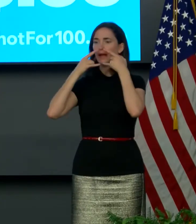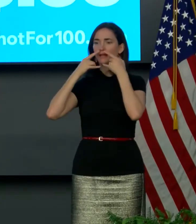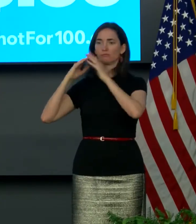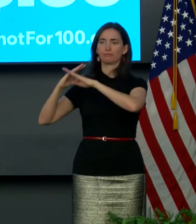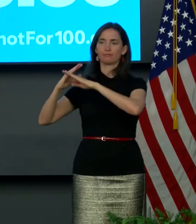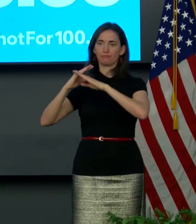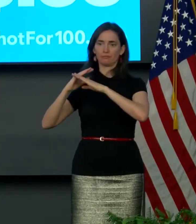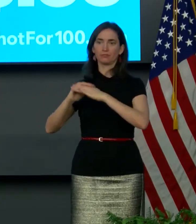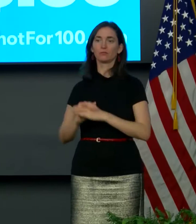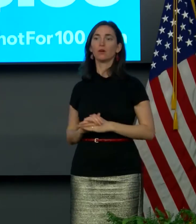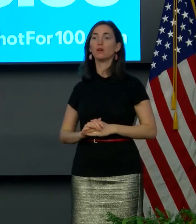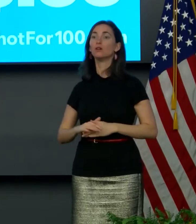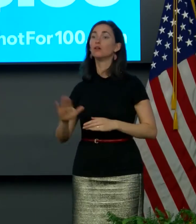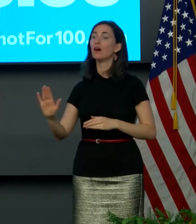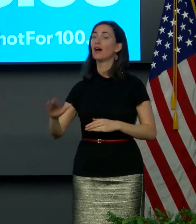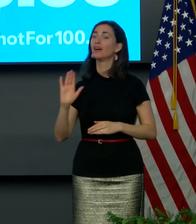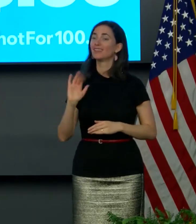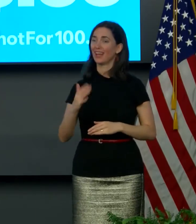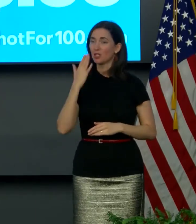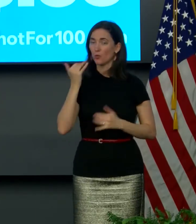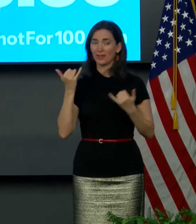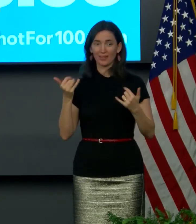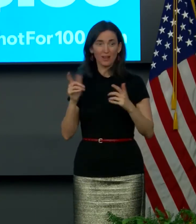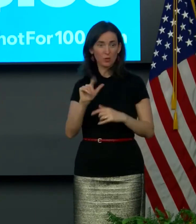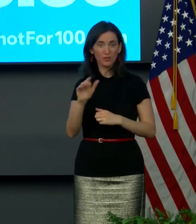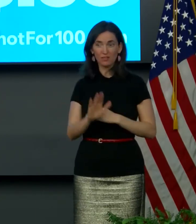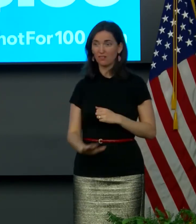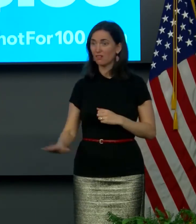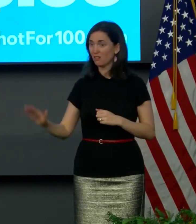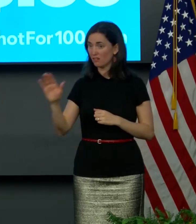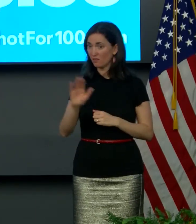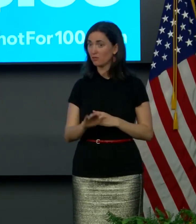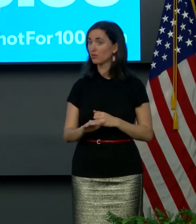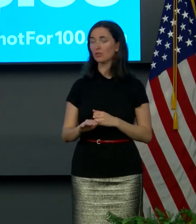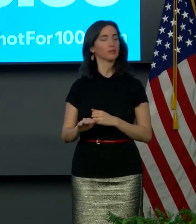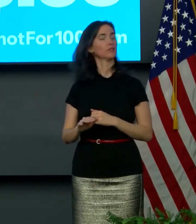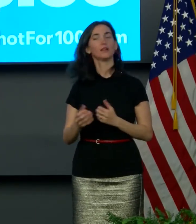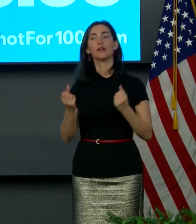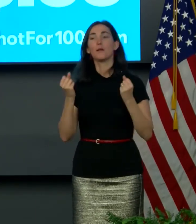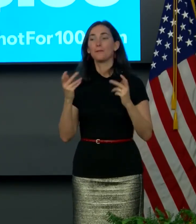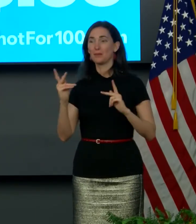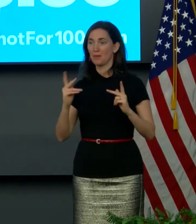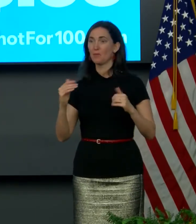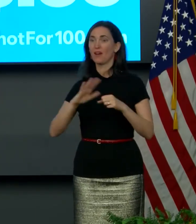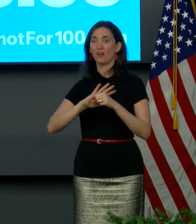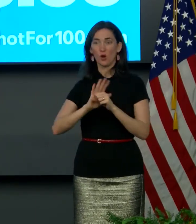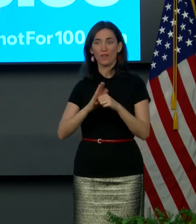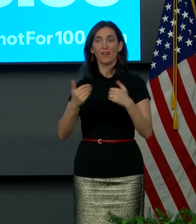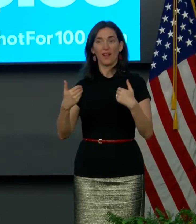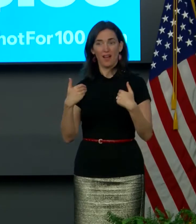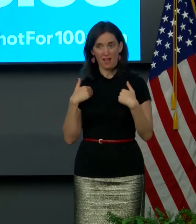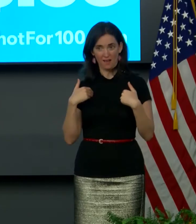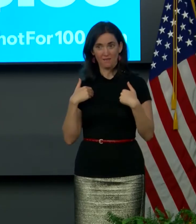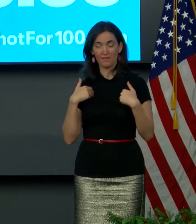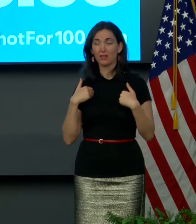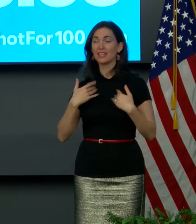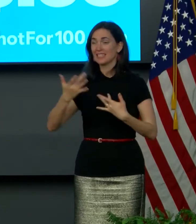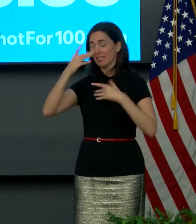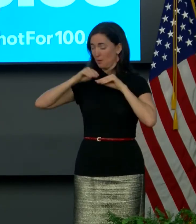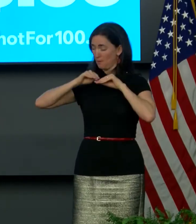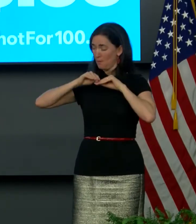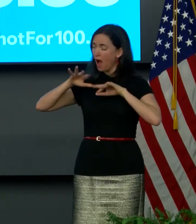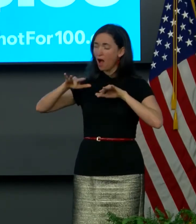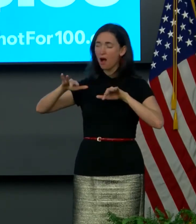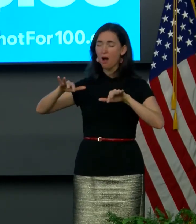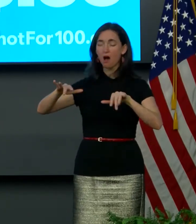situation is in Louisiana with the number of people who currently have COVID-19, the level of transmission that's